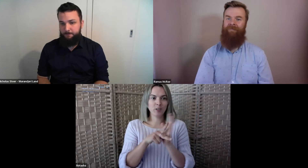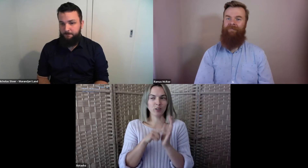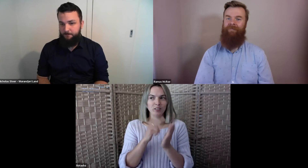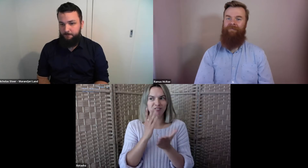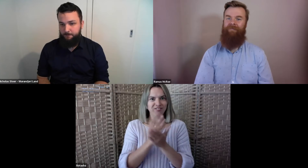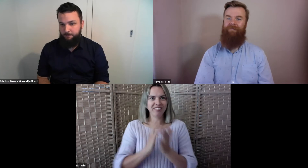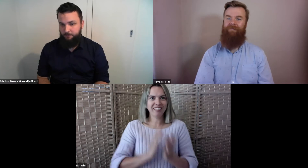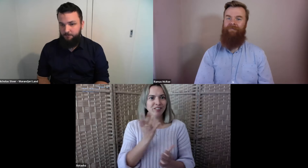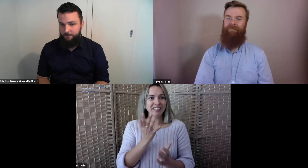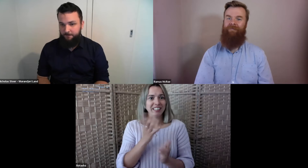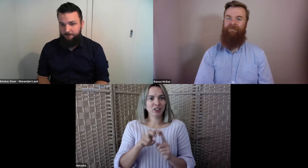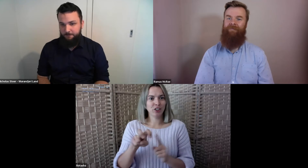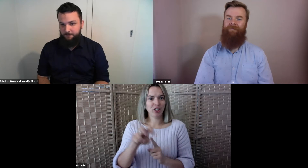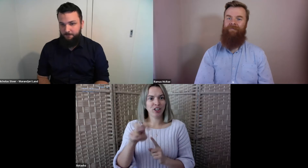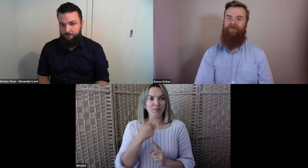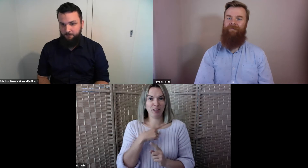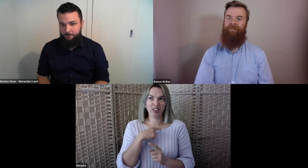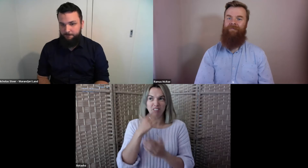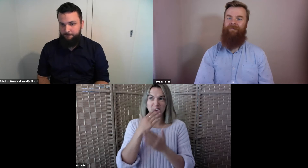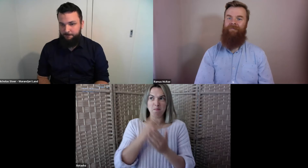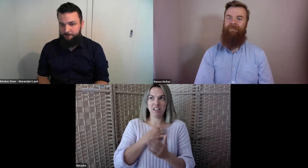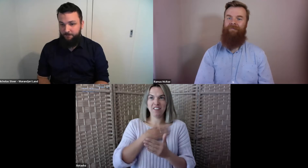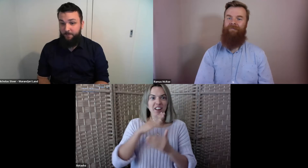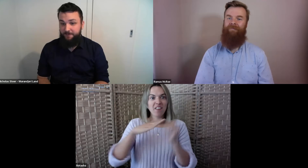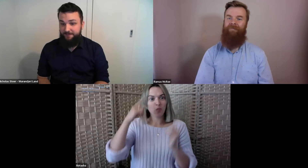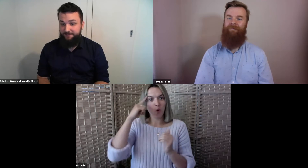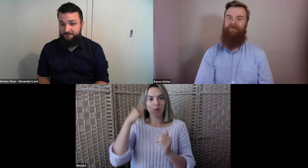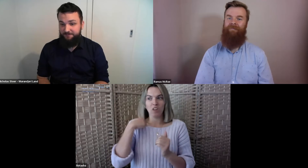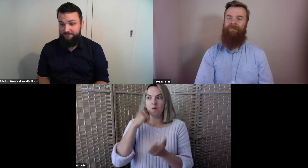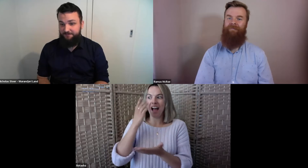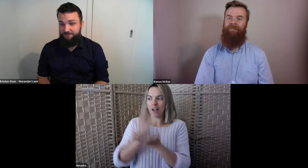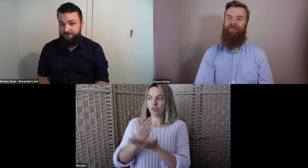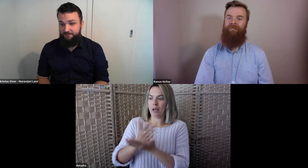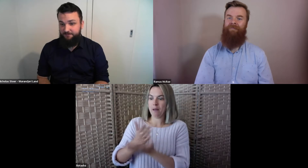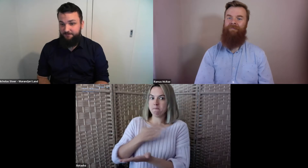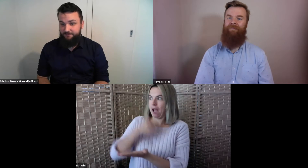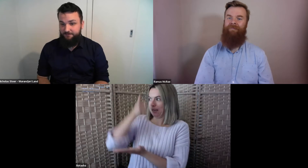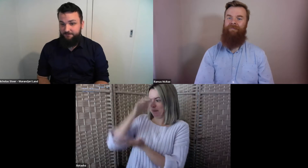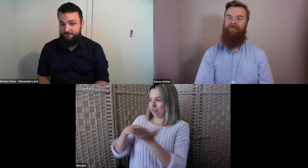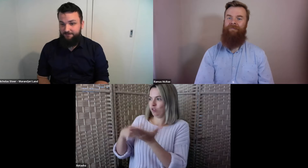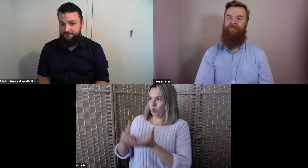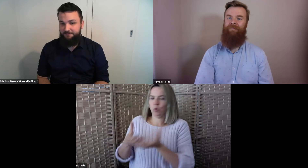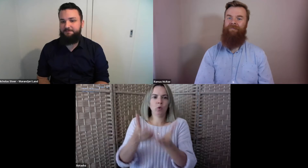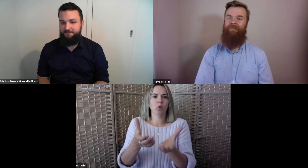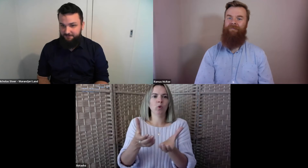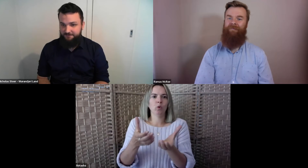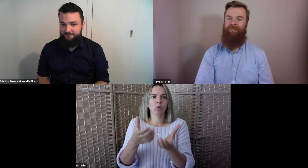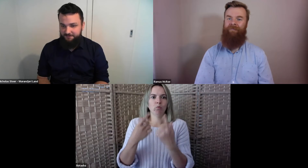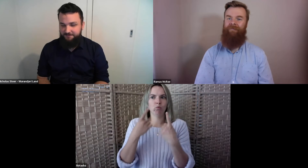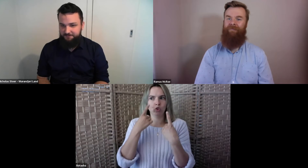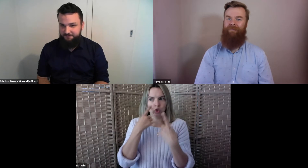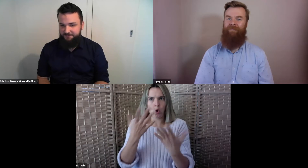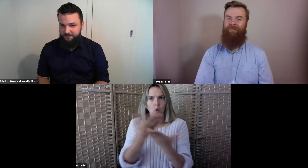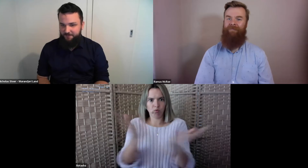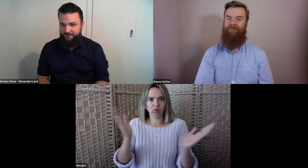I think my experience in creating the video is a really interesting journey, actually. There were some things that